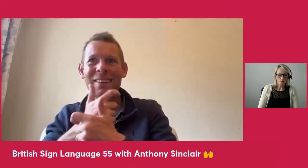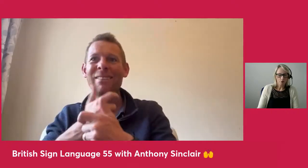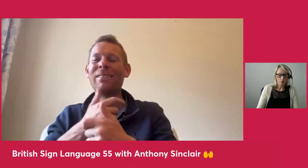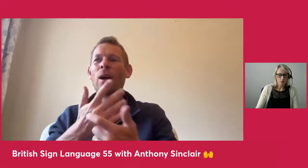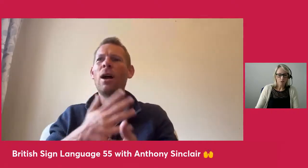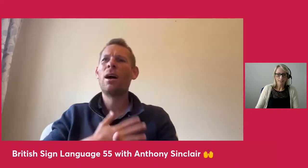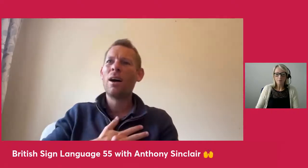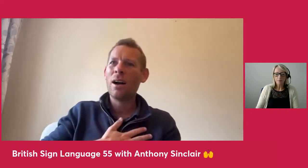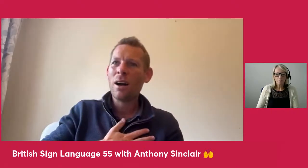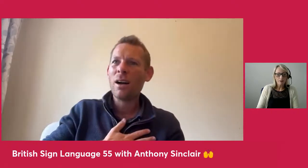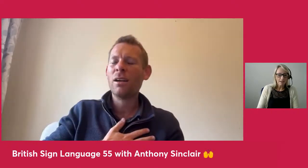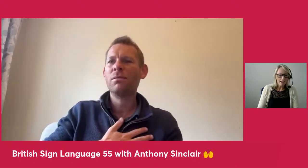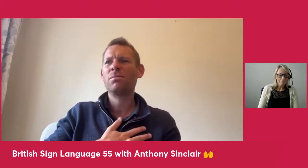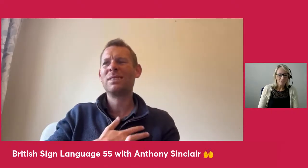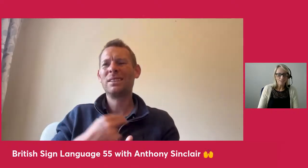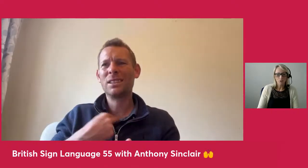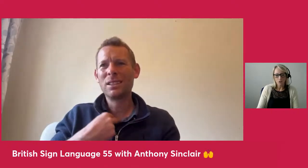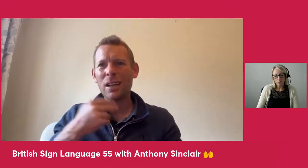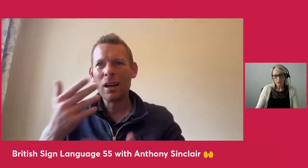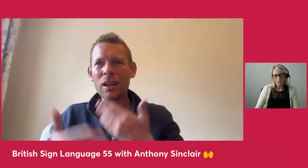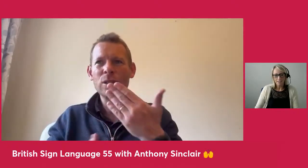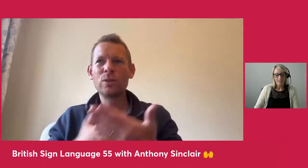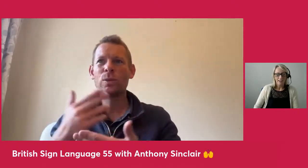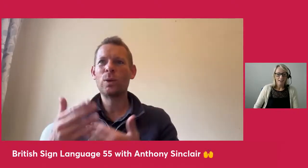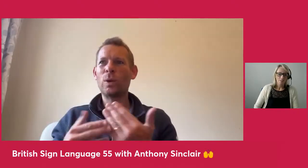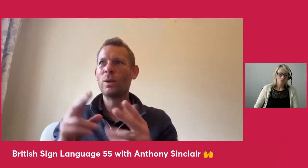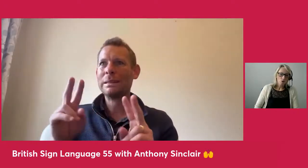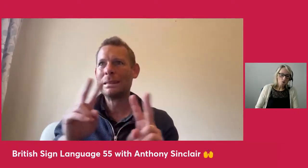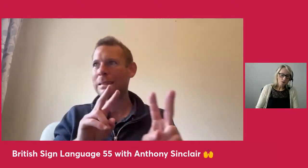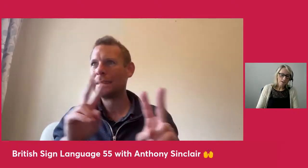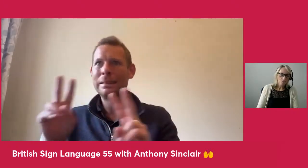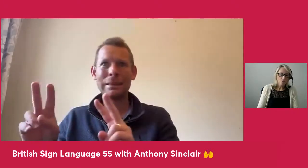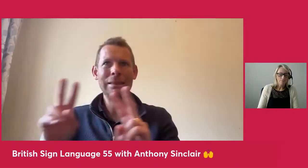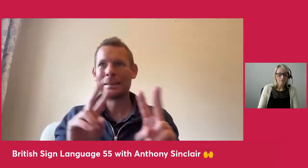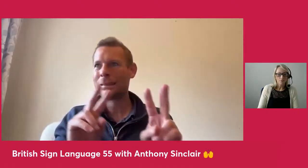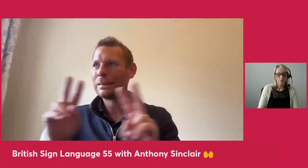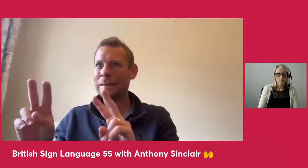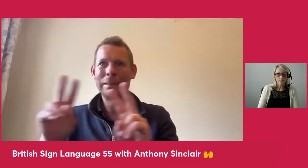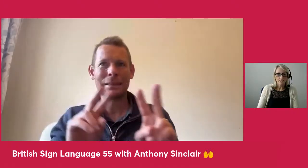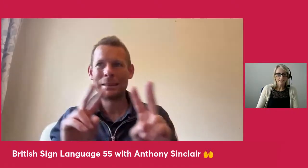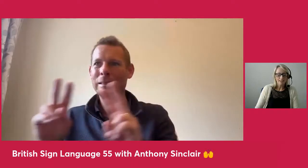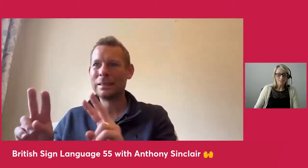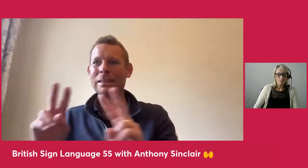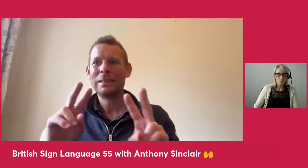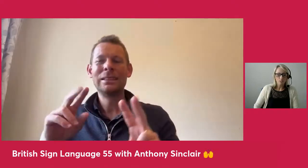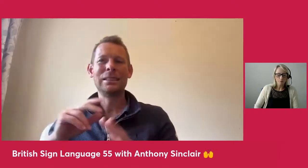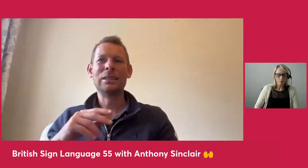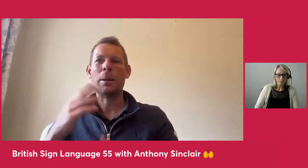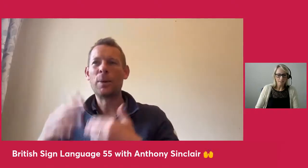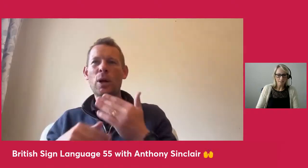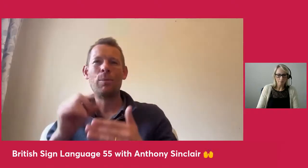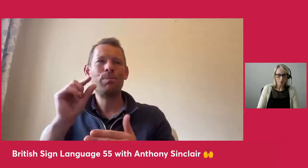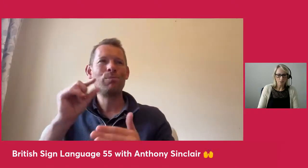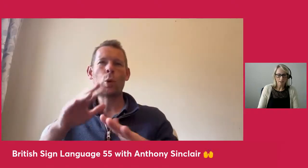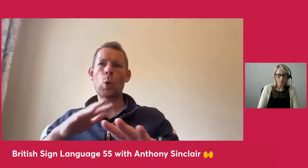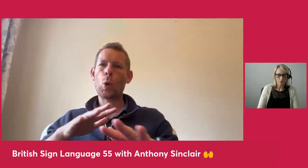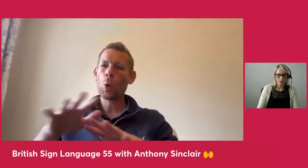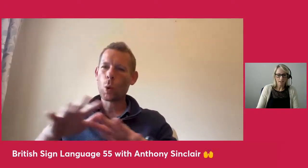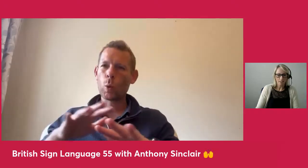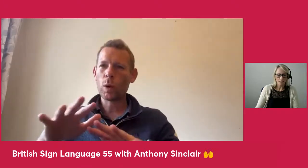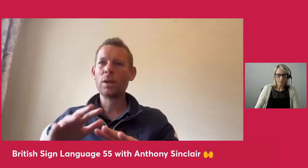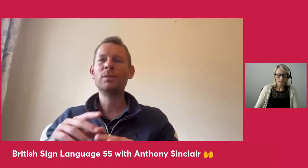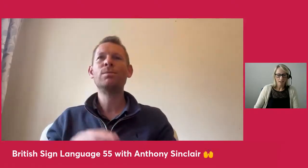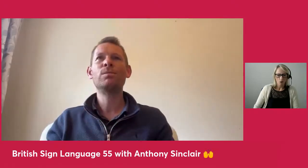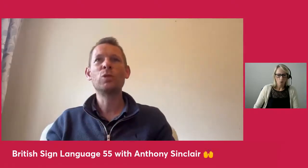going on around you. You'll hear people laughing and joking and talking, or saying sad stories. But imagine a deaf person having